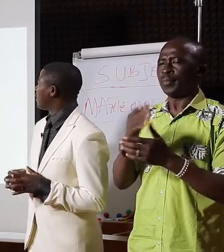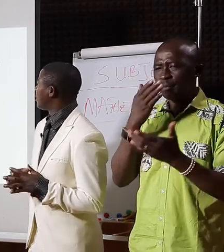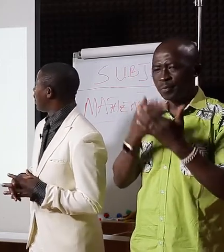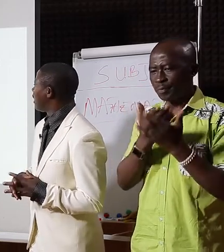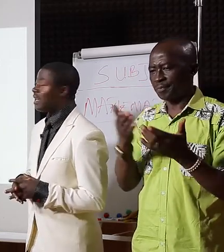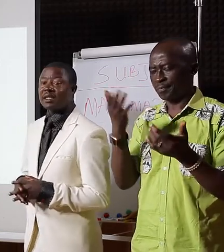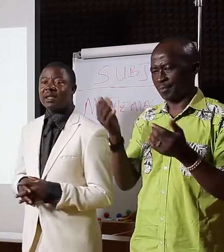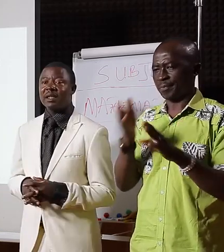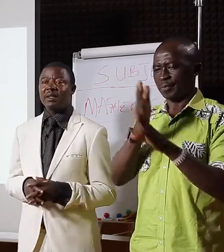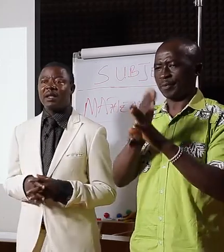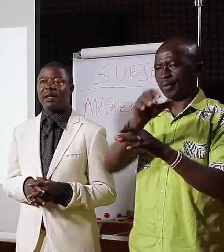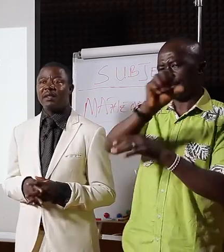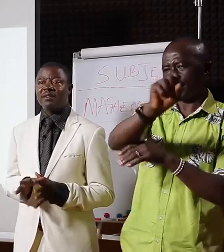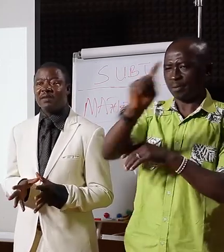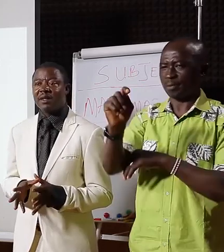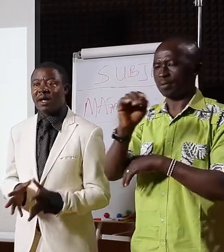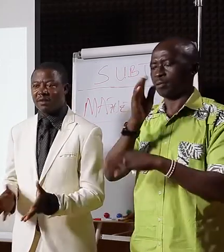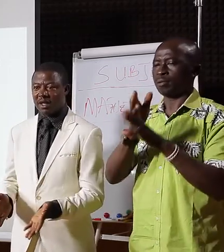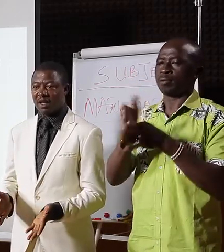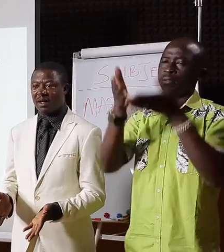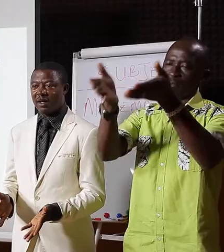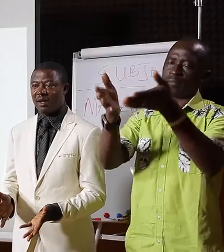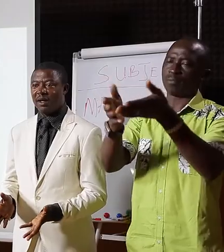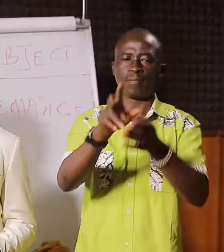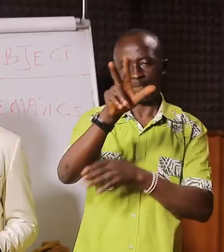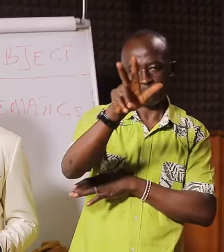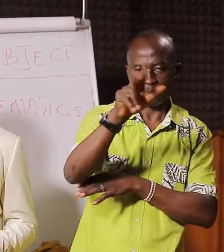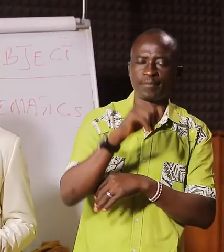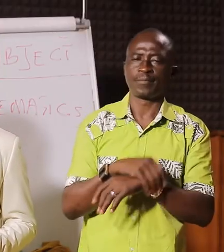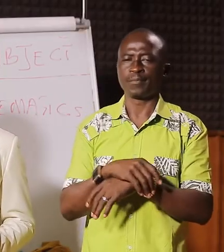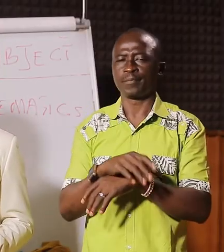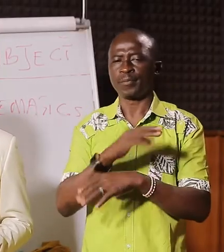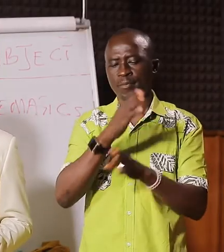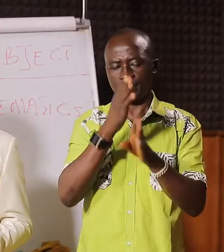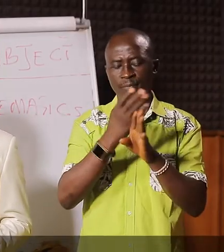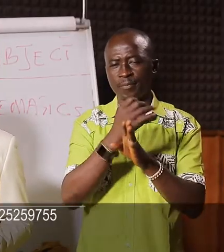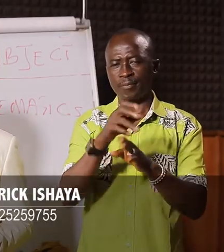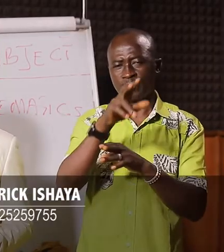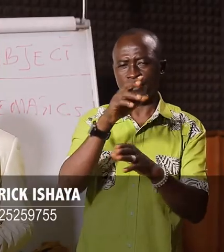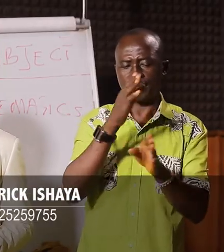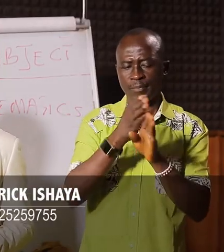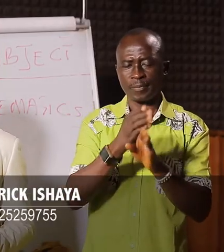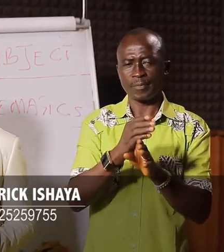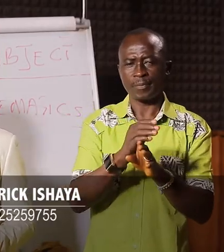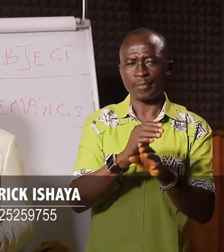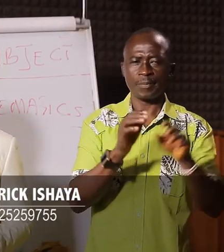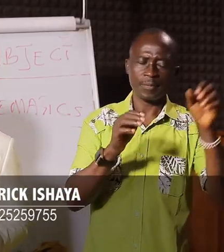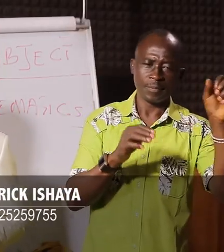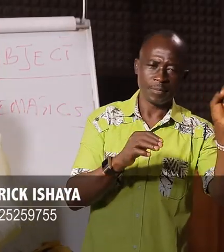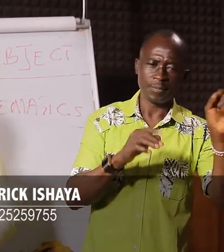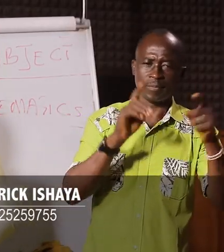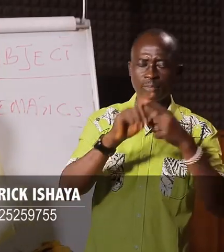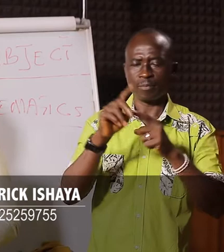that line ST, the length is given as 3. So the length of line X to